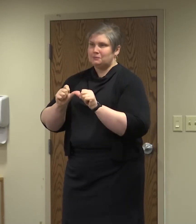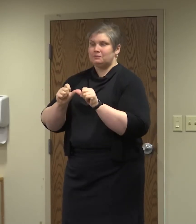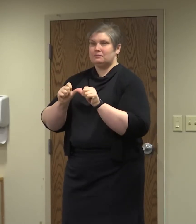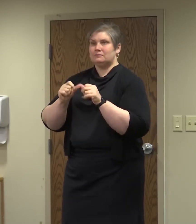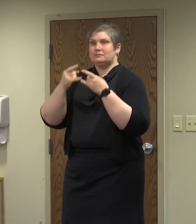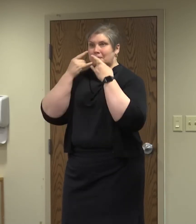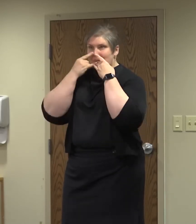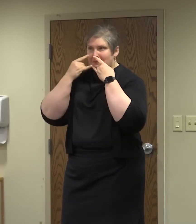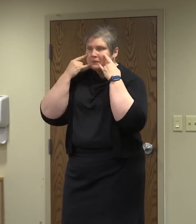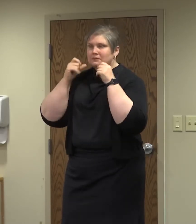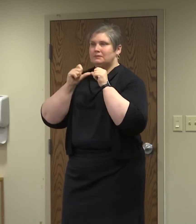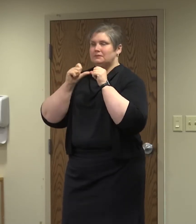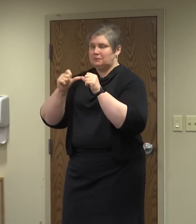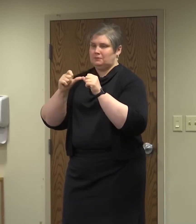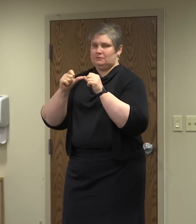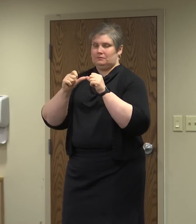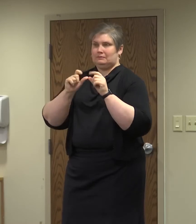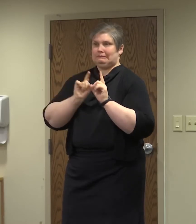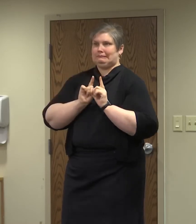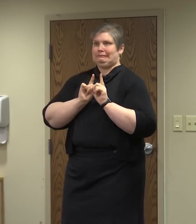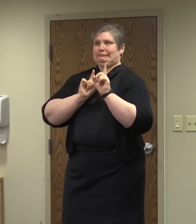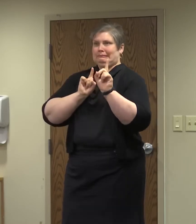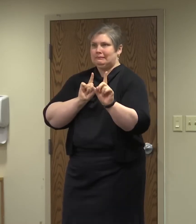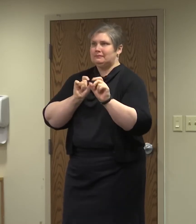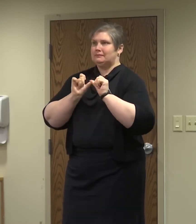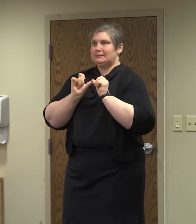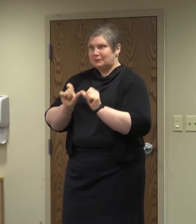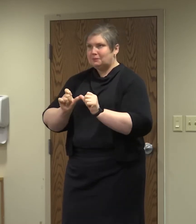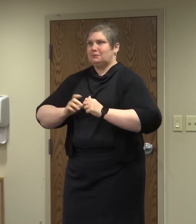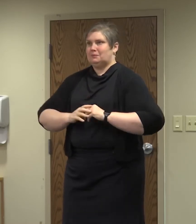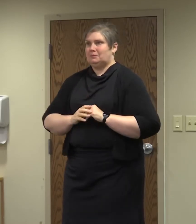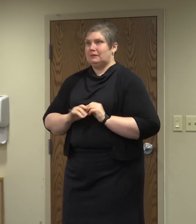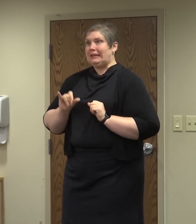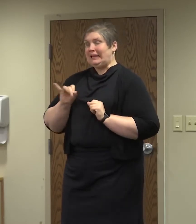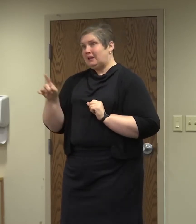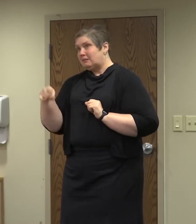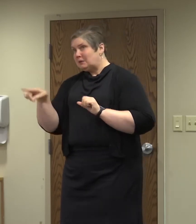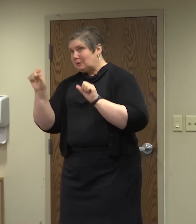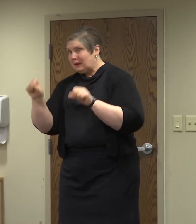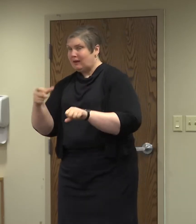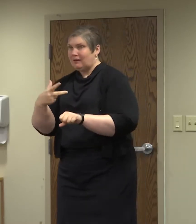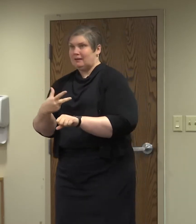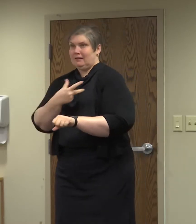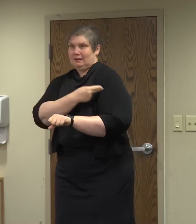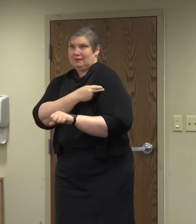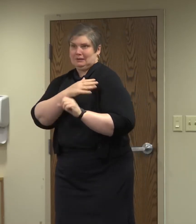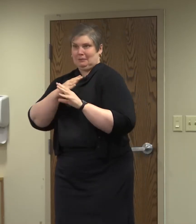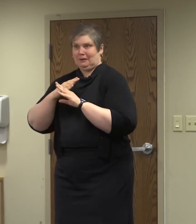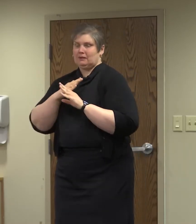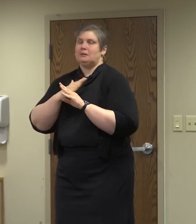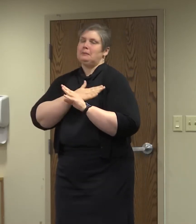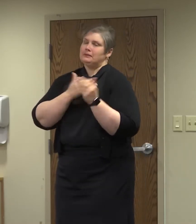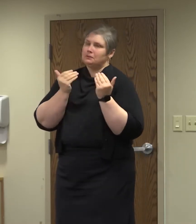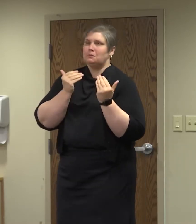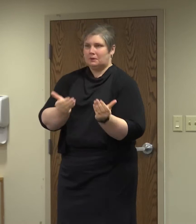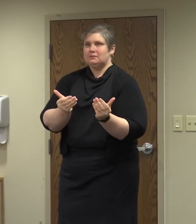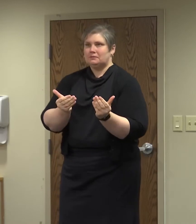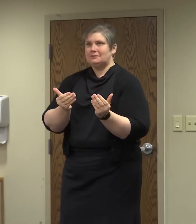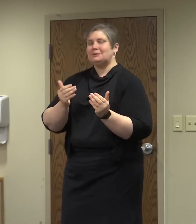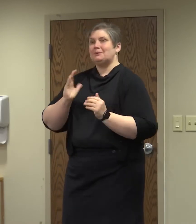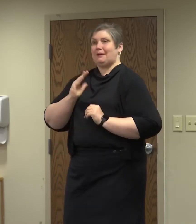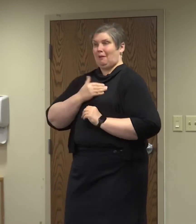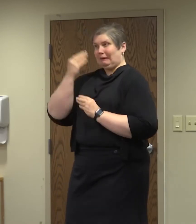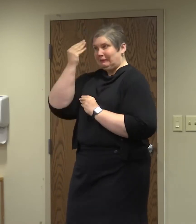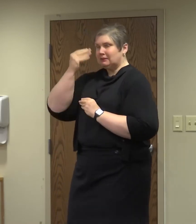distancing. Being vigilant is making sure that if you're able, that you get the vaccine. So certainly our thoughts and prayers are with the chairman.